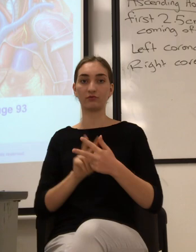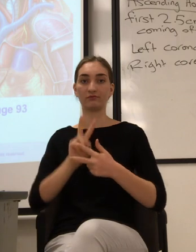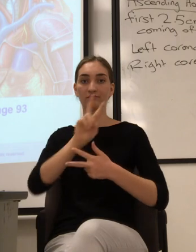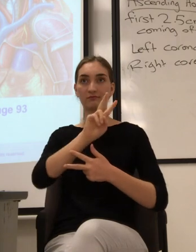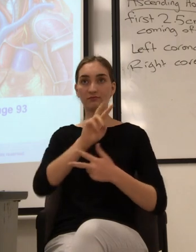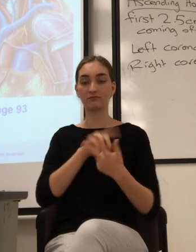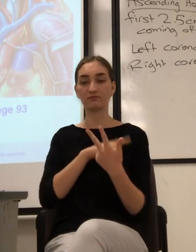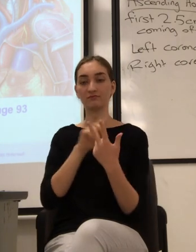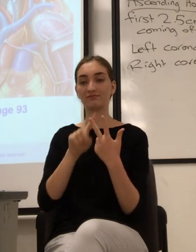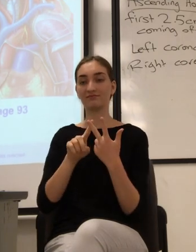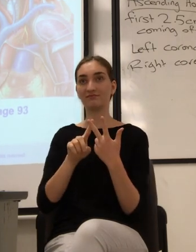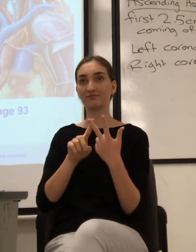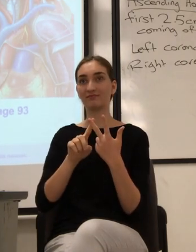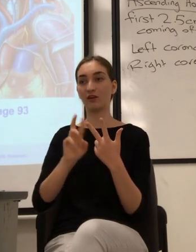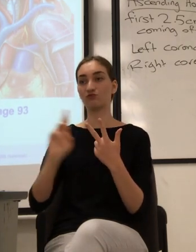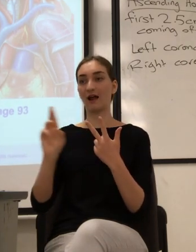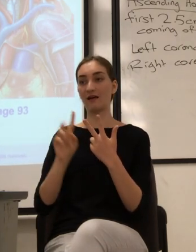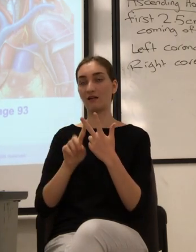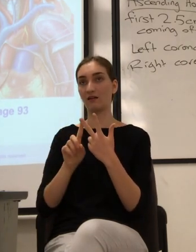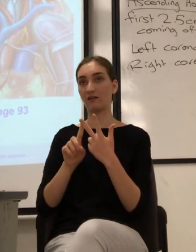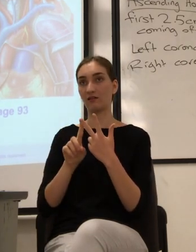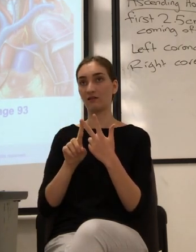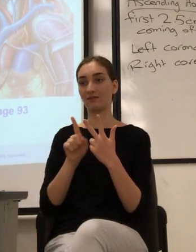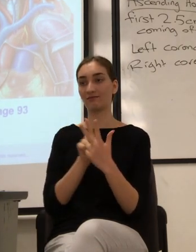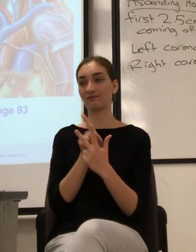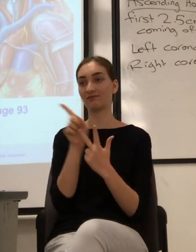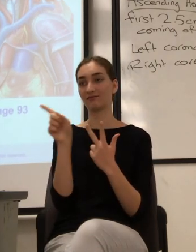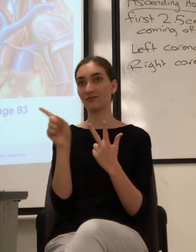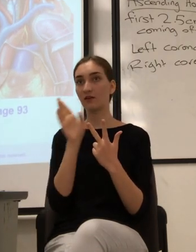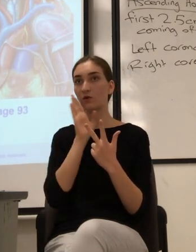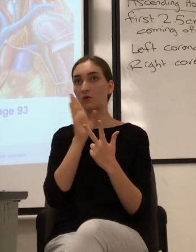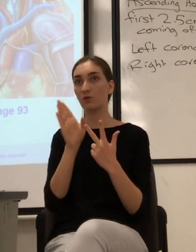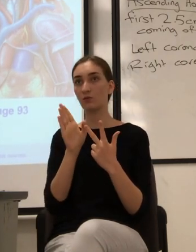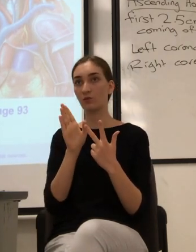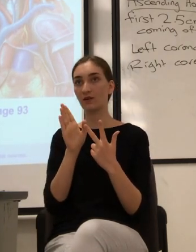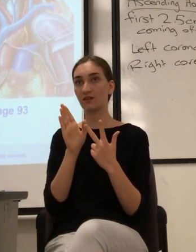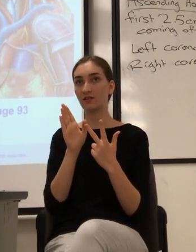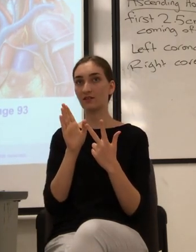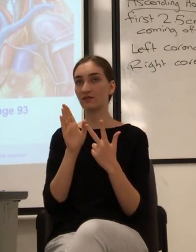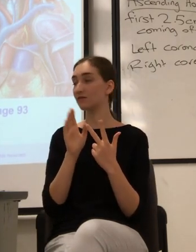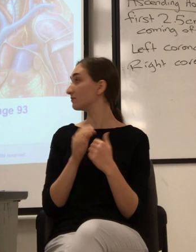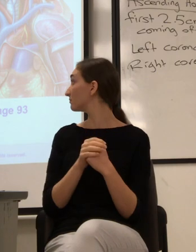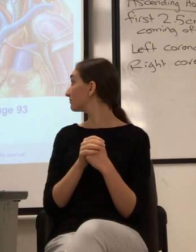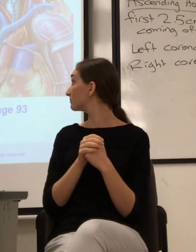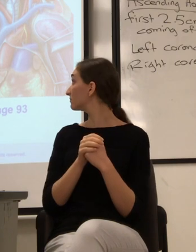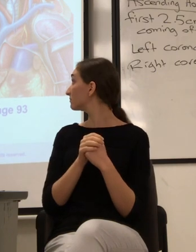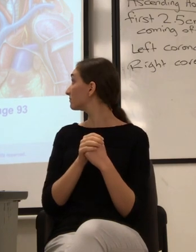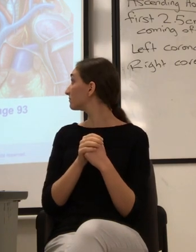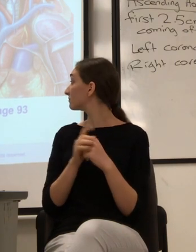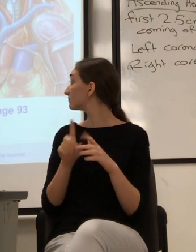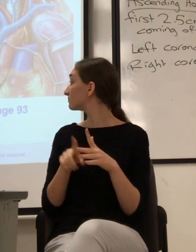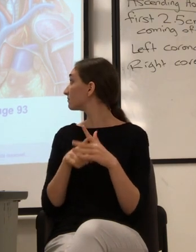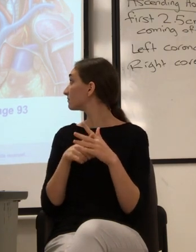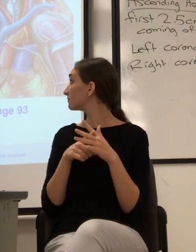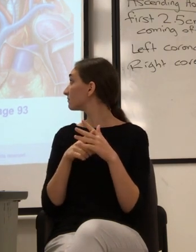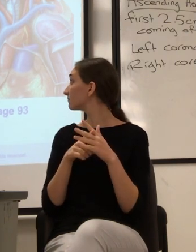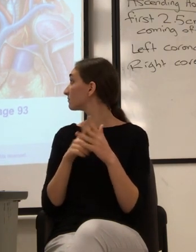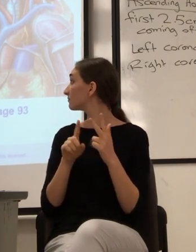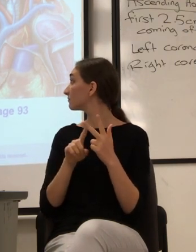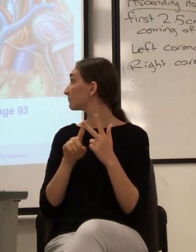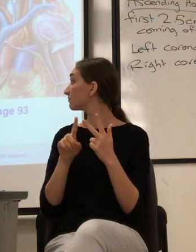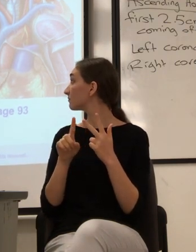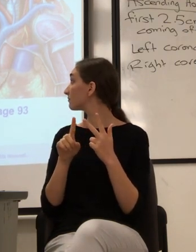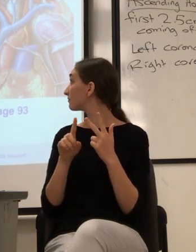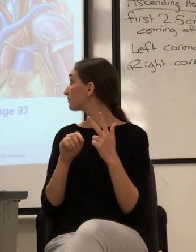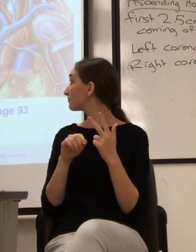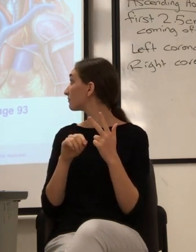trunk will give rise to the common carotid and the